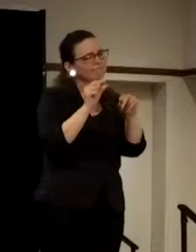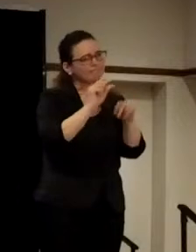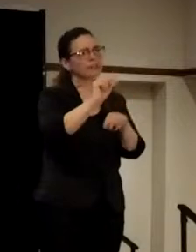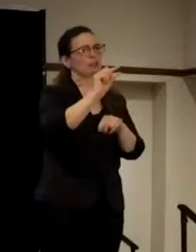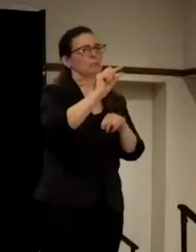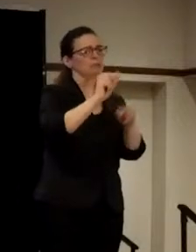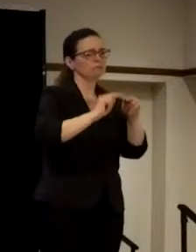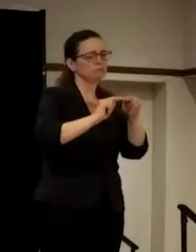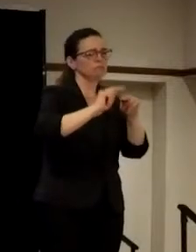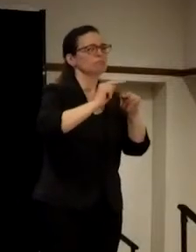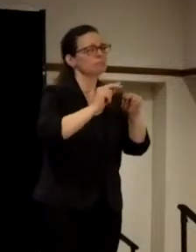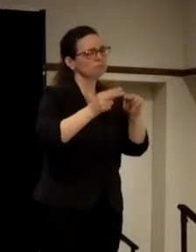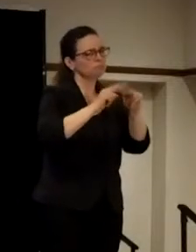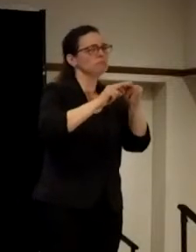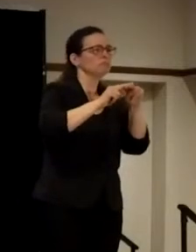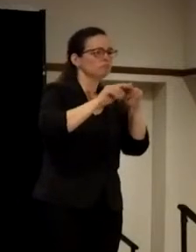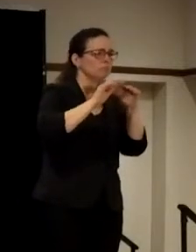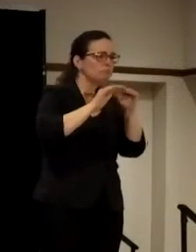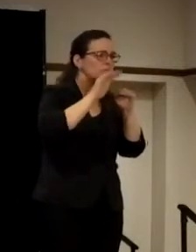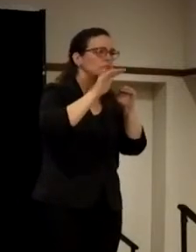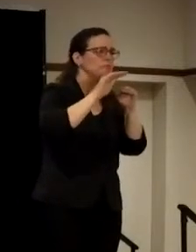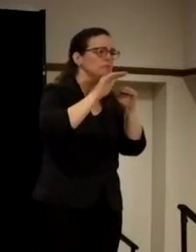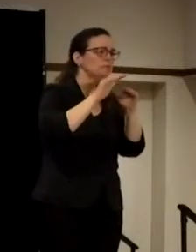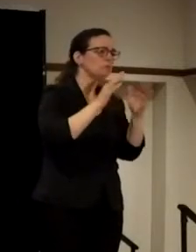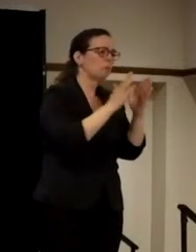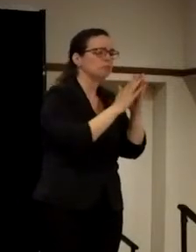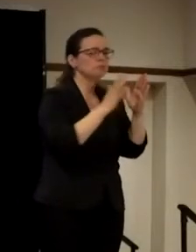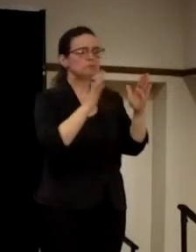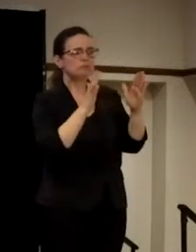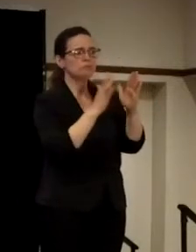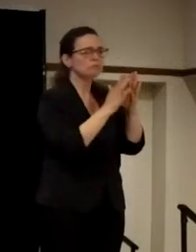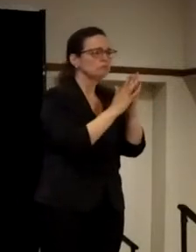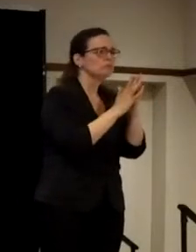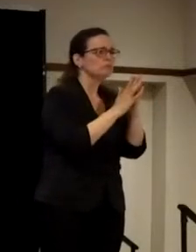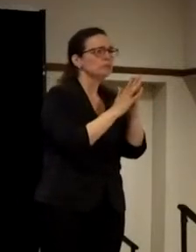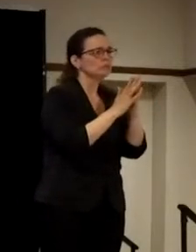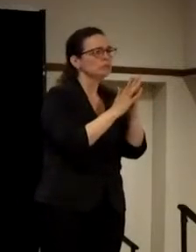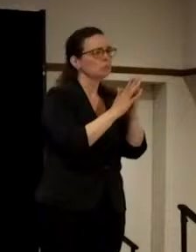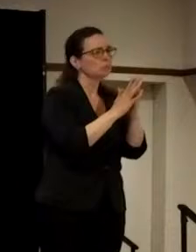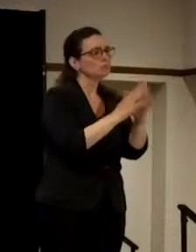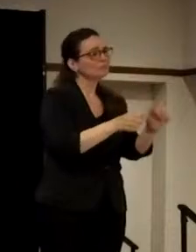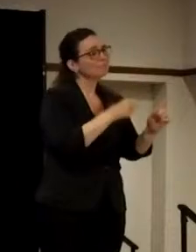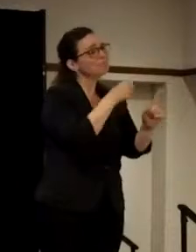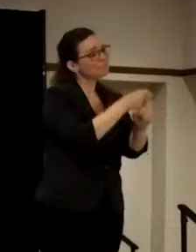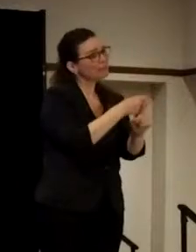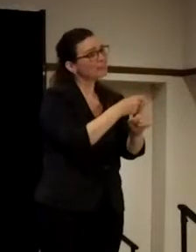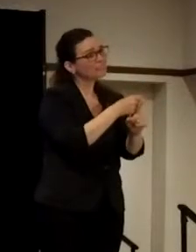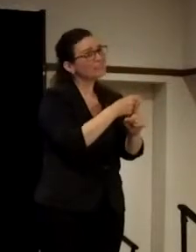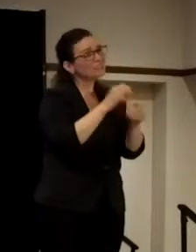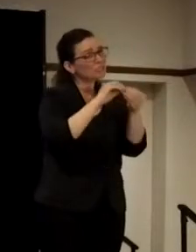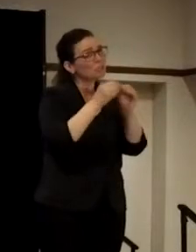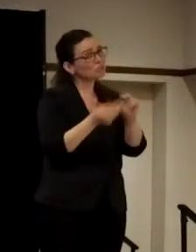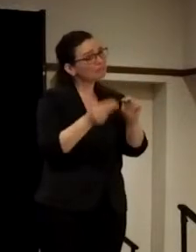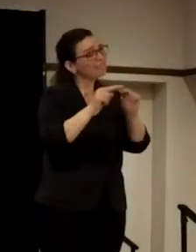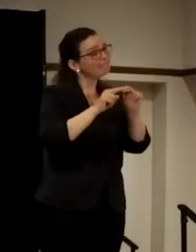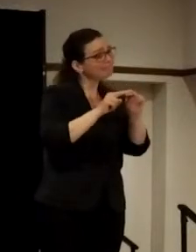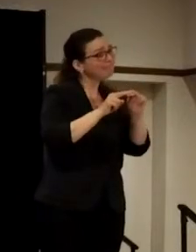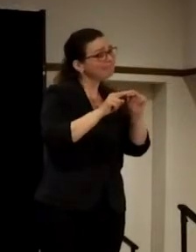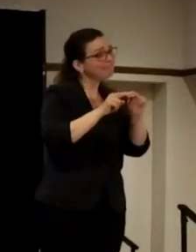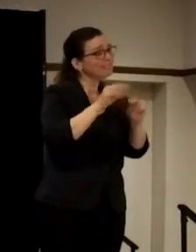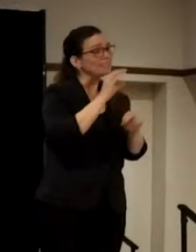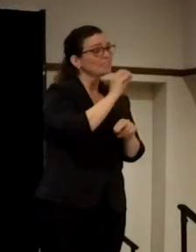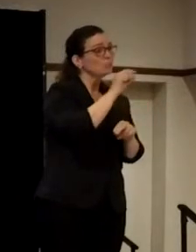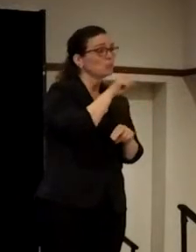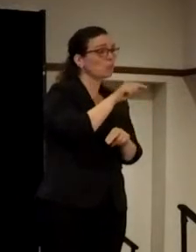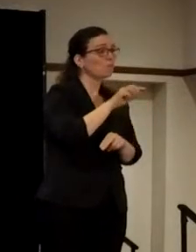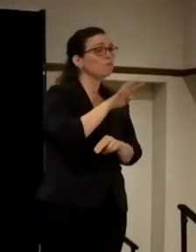we'll say 18 to 30-year-old cases. It's impacted the positive rate by about 0.4%.